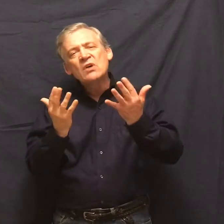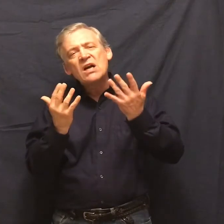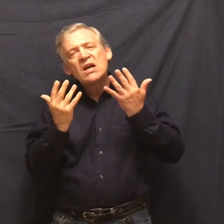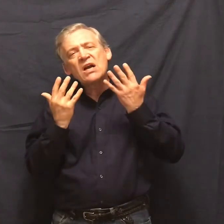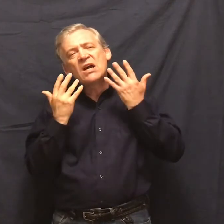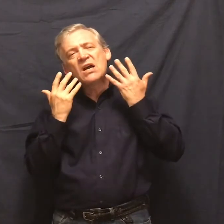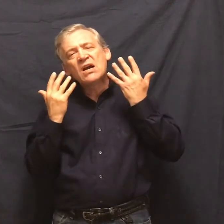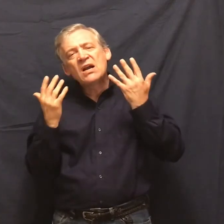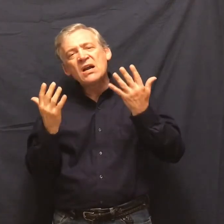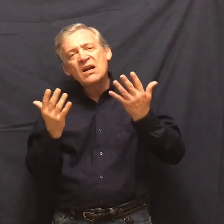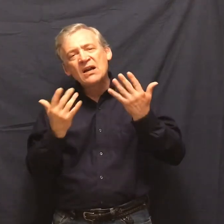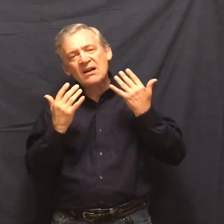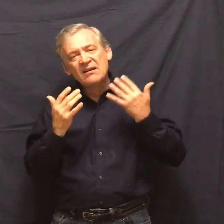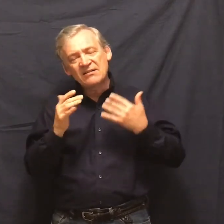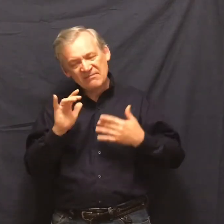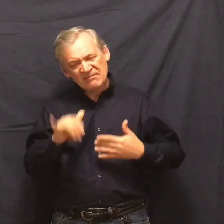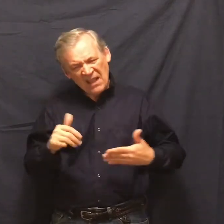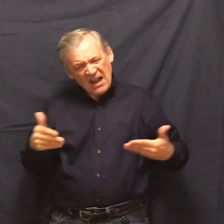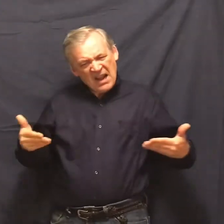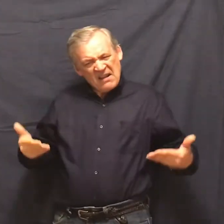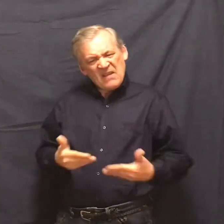It invited confidence without demanding it.